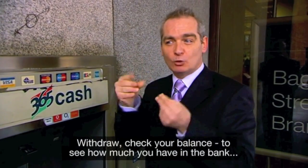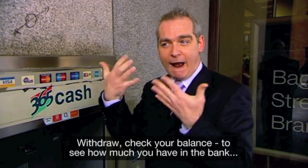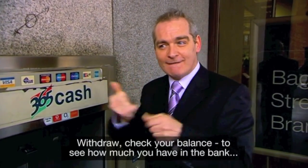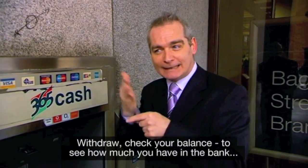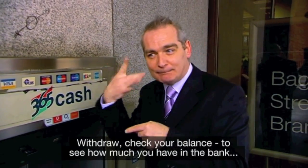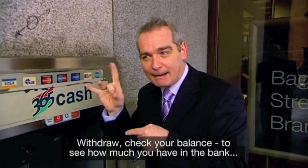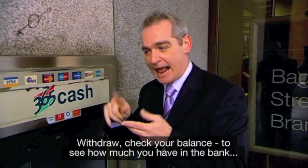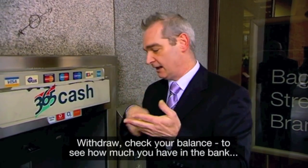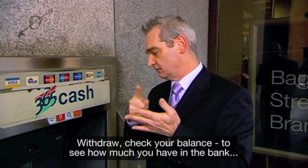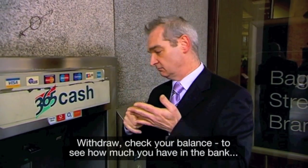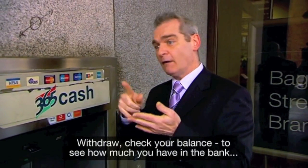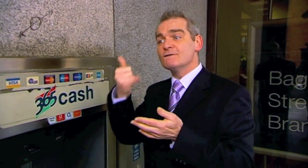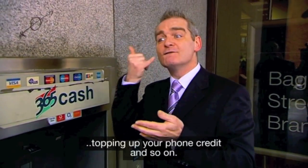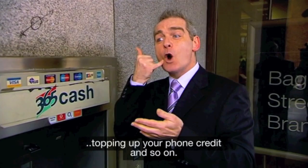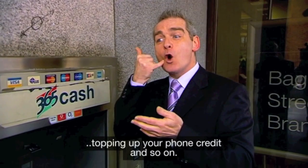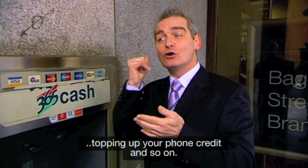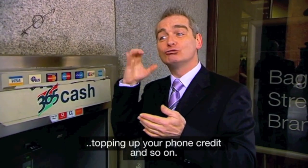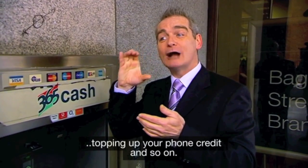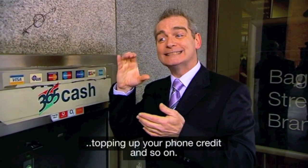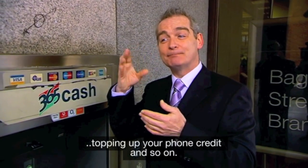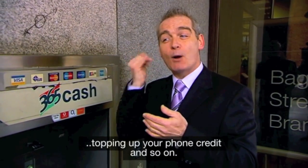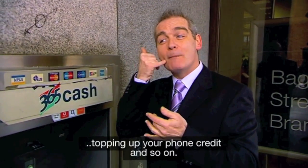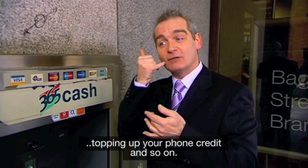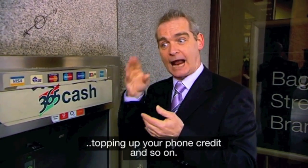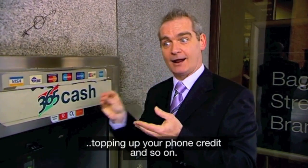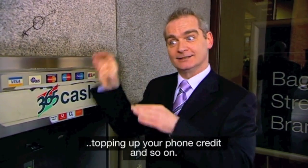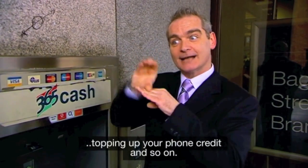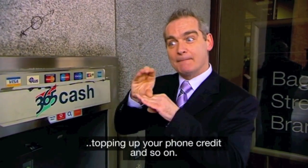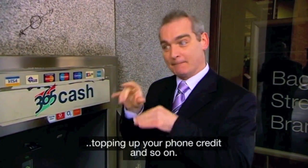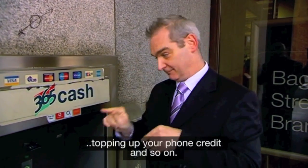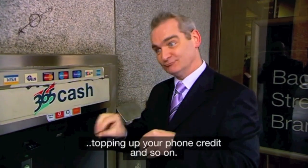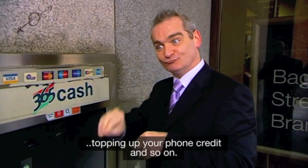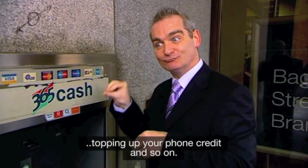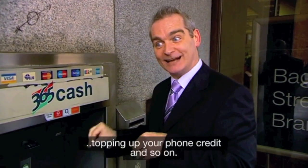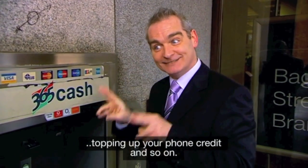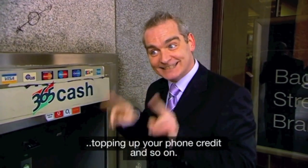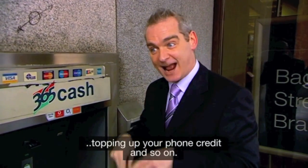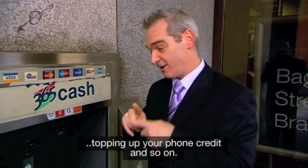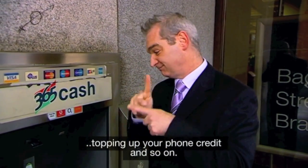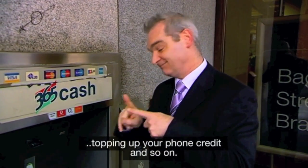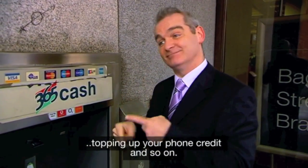bank, topping up your phone credit, and so on.